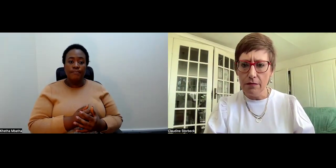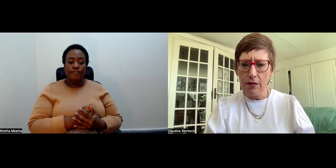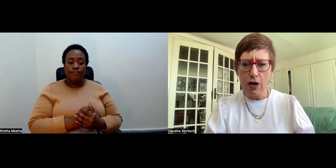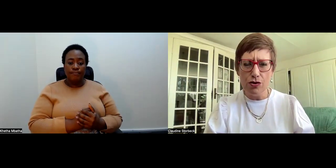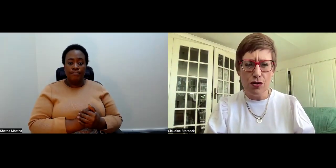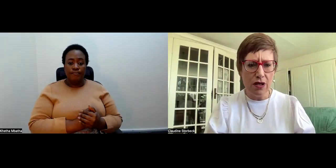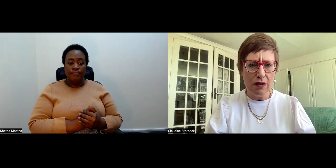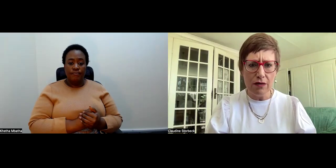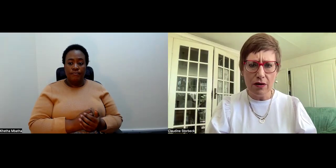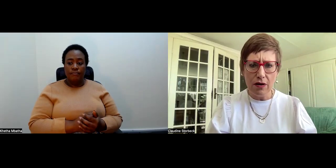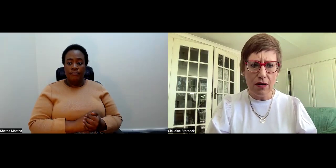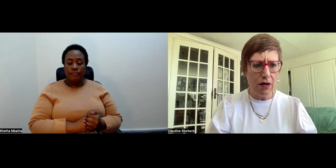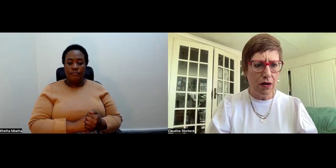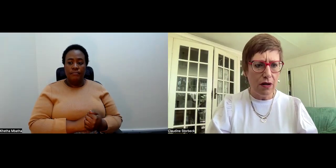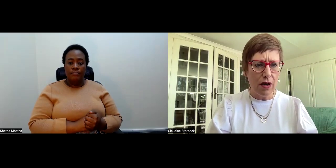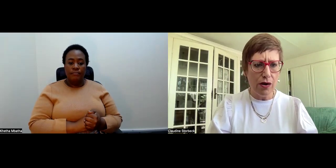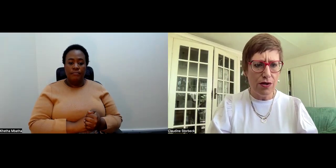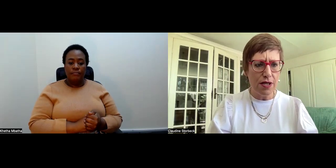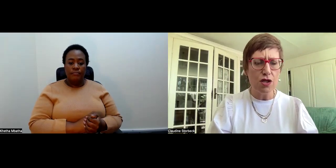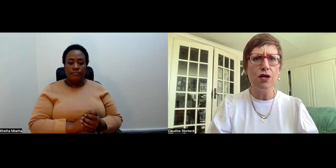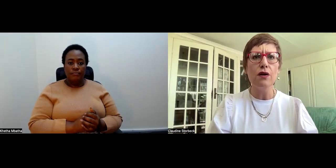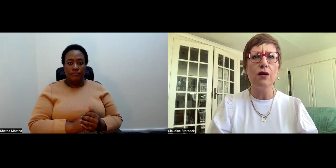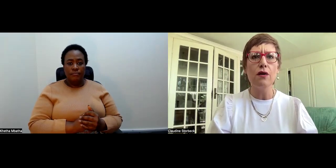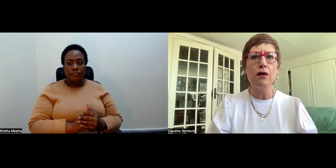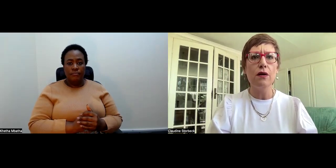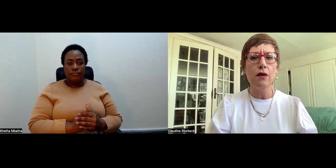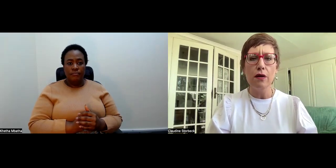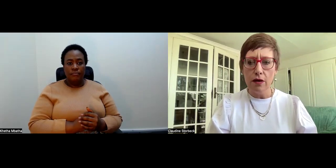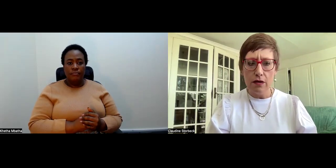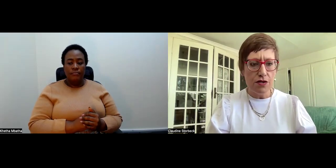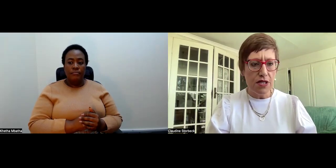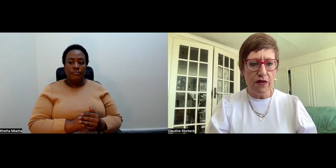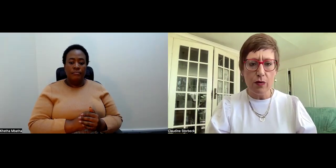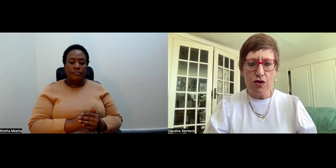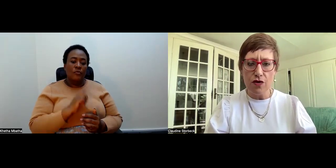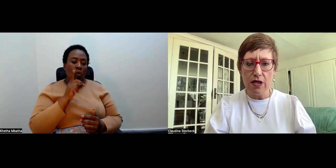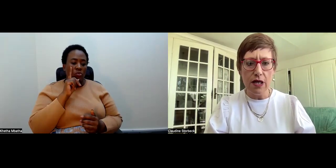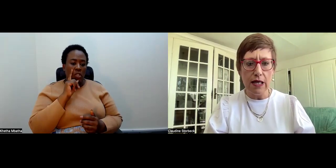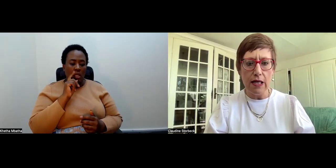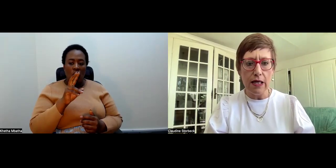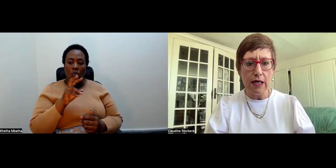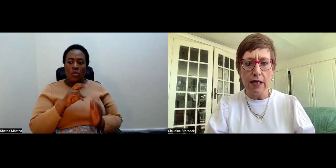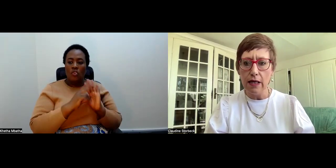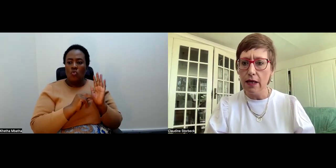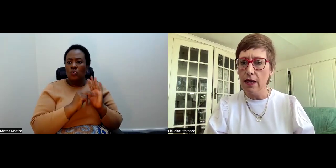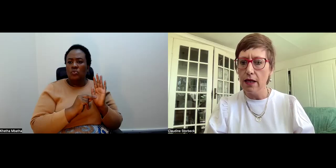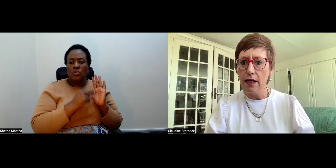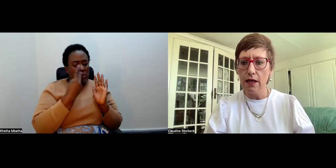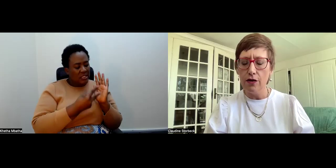Let me go to the notes section to see if anyone has written any